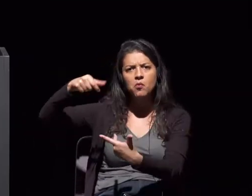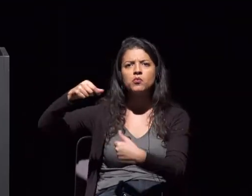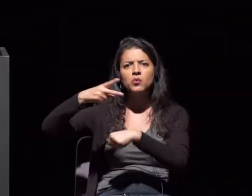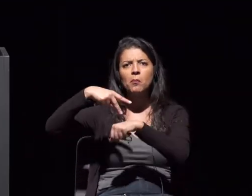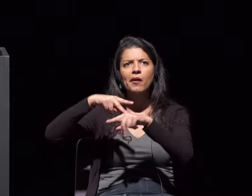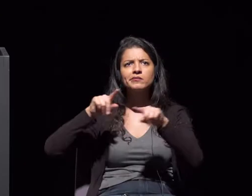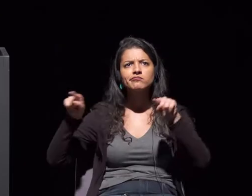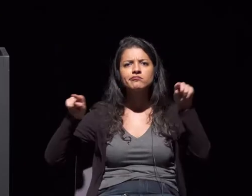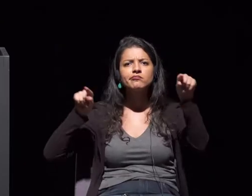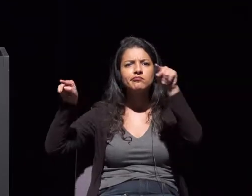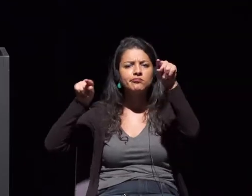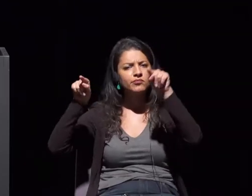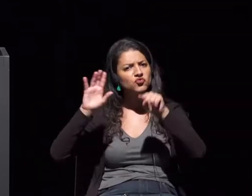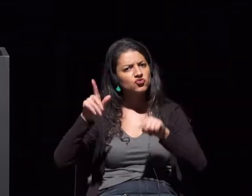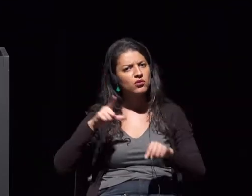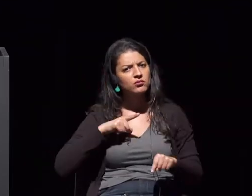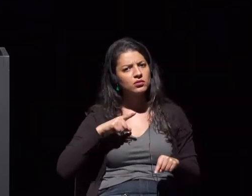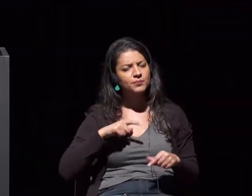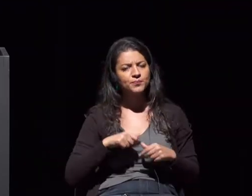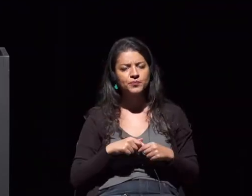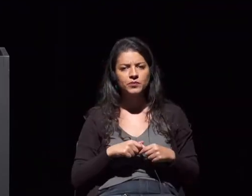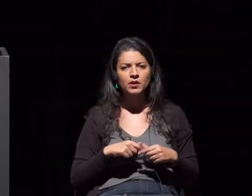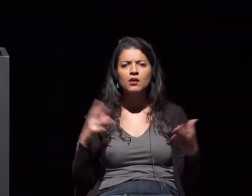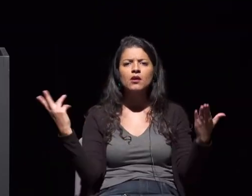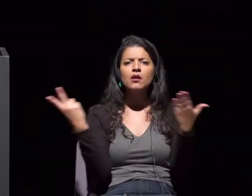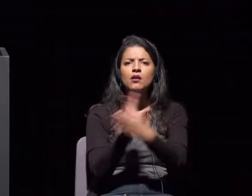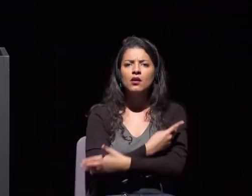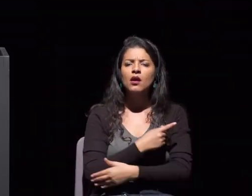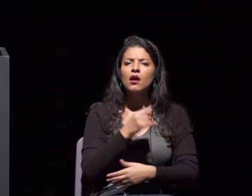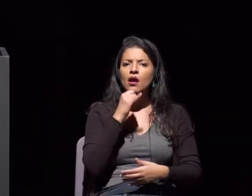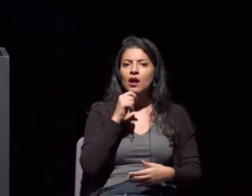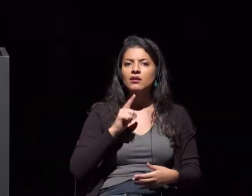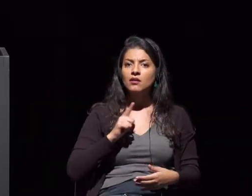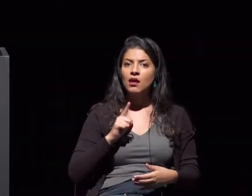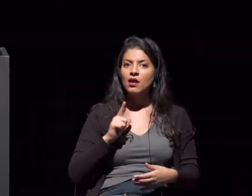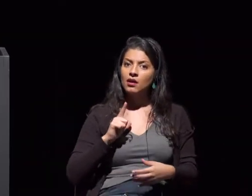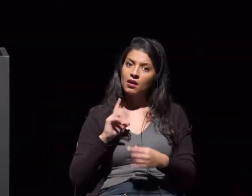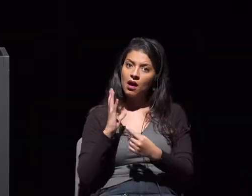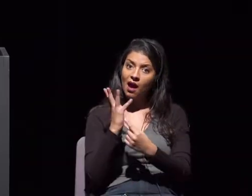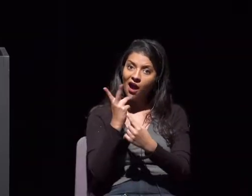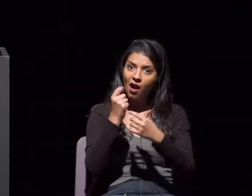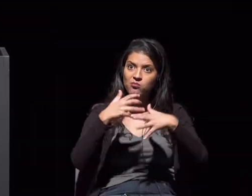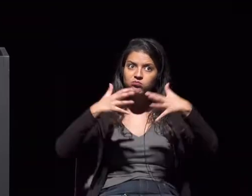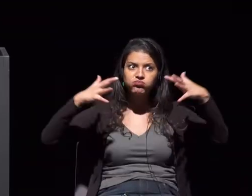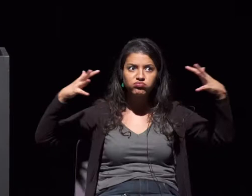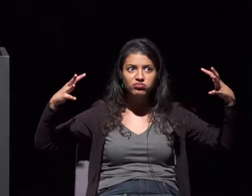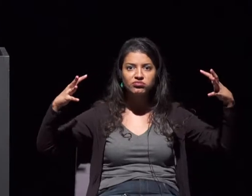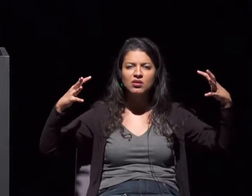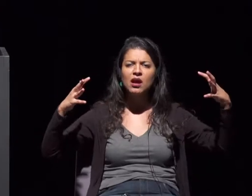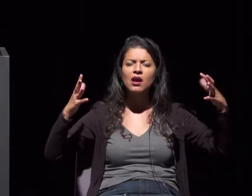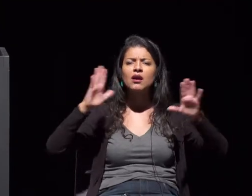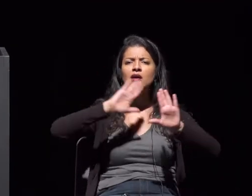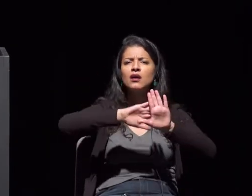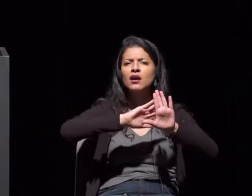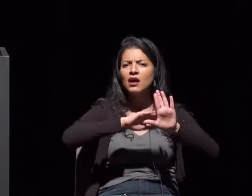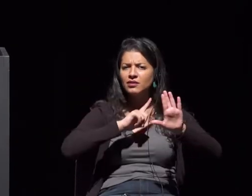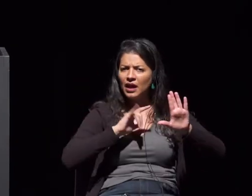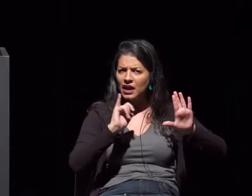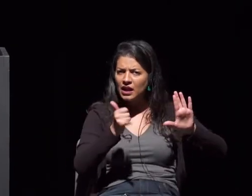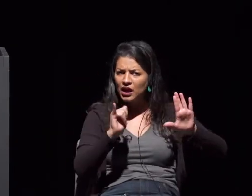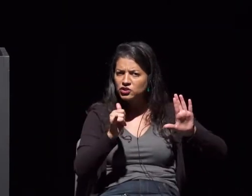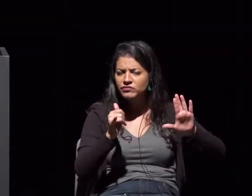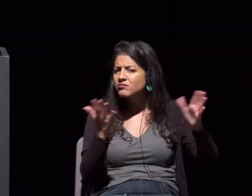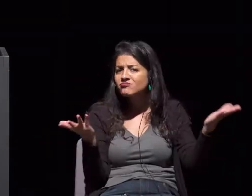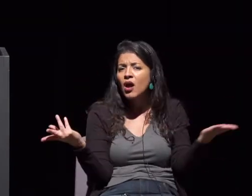fall? What happens to the narratives? You know, because again, the narratives are very much entrenched in our educational systems, entrenched in our